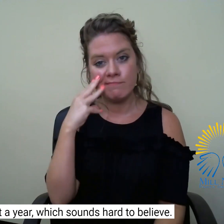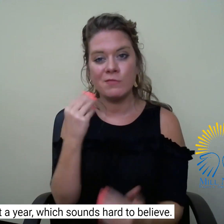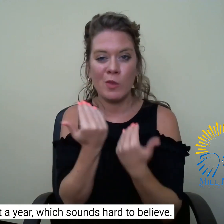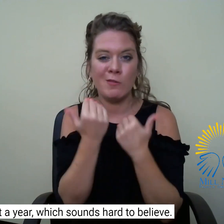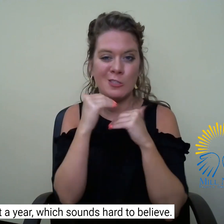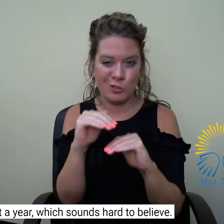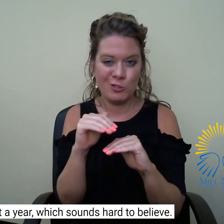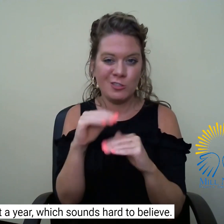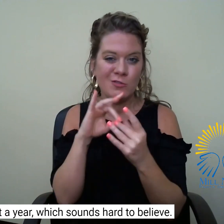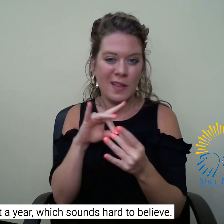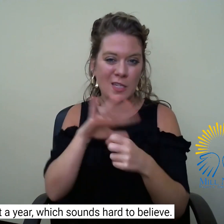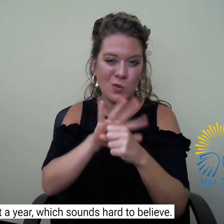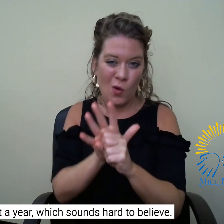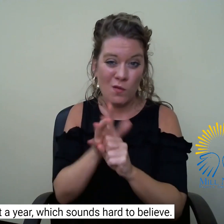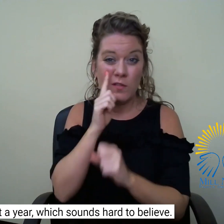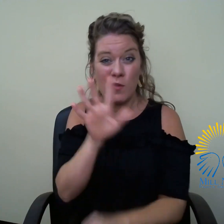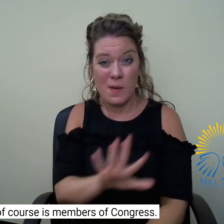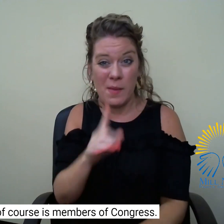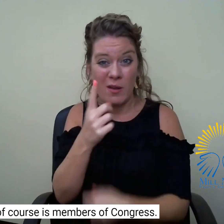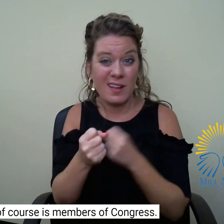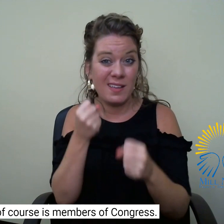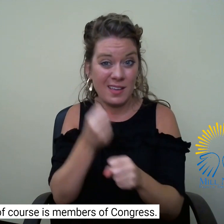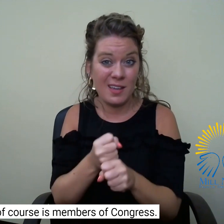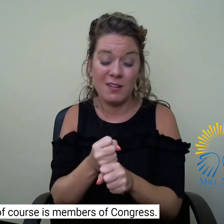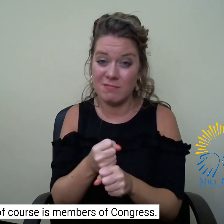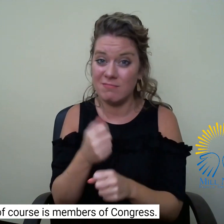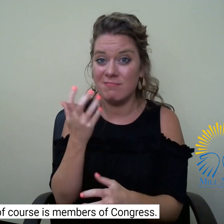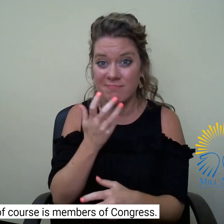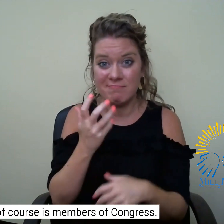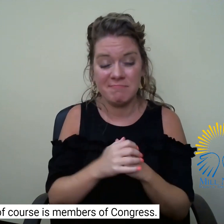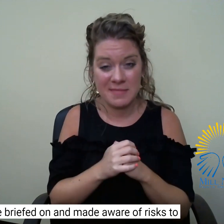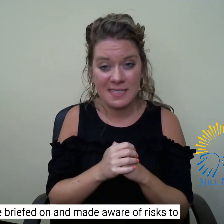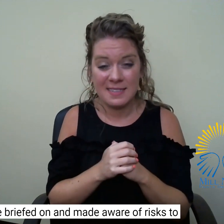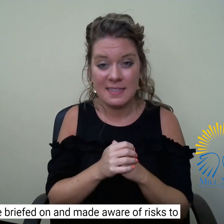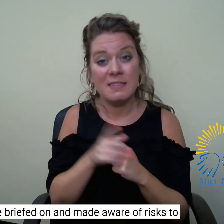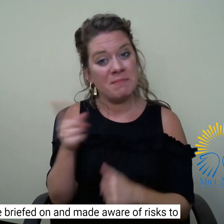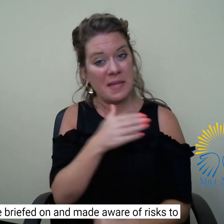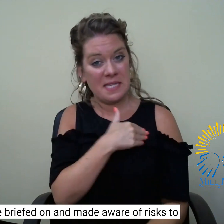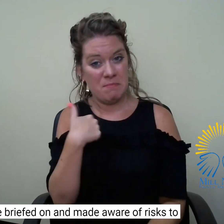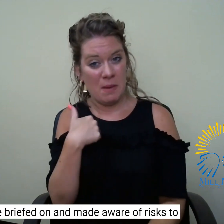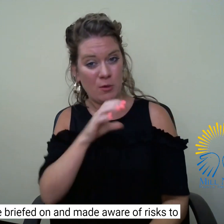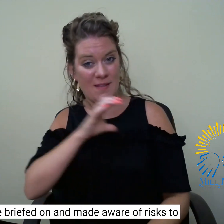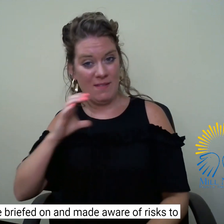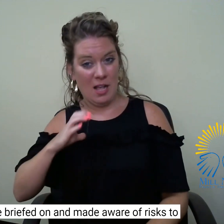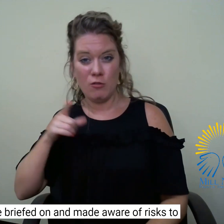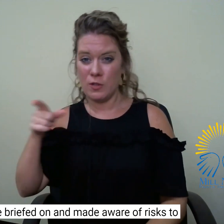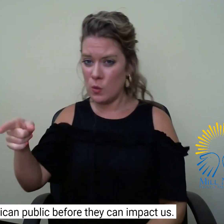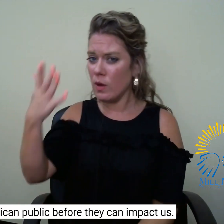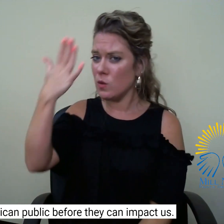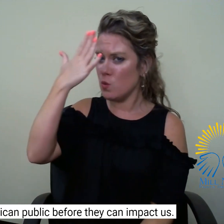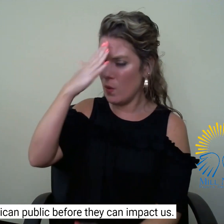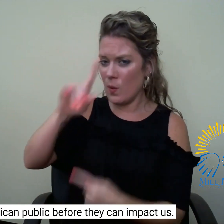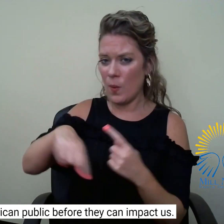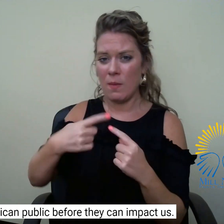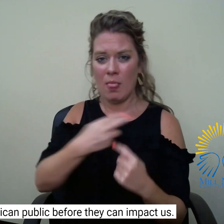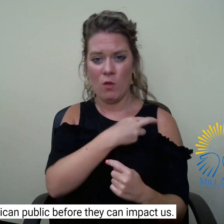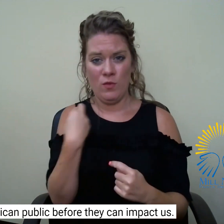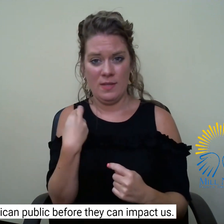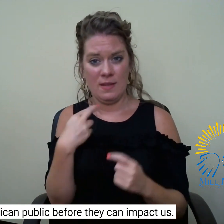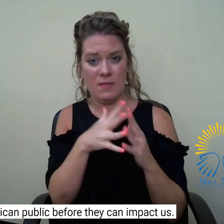which sounds hard to believe. And of course, as members of Congress, you all are briefed on and made aware of risks to the American public before they can impact